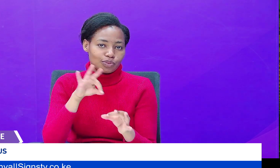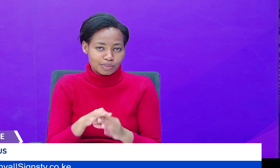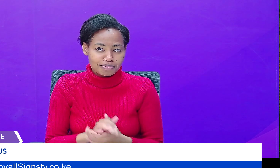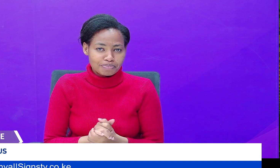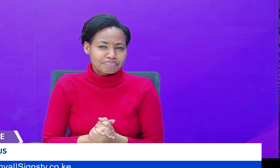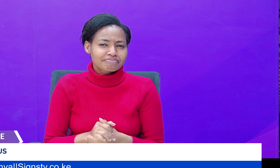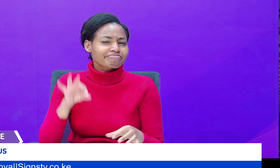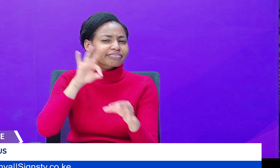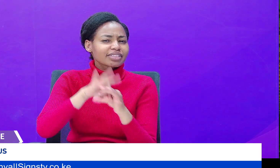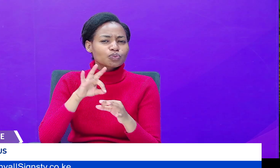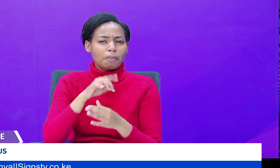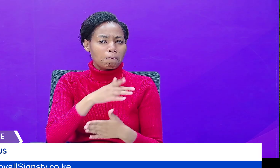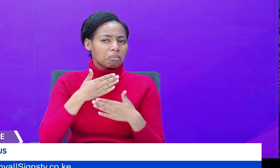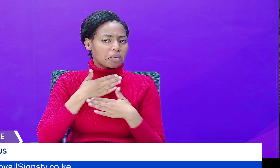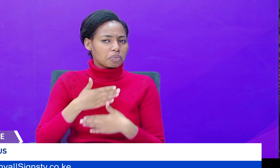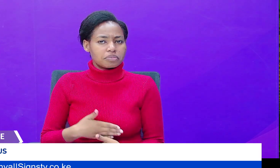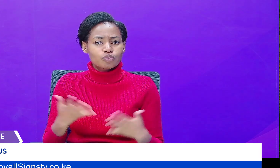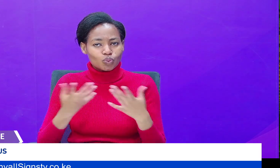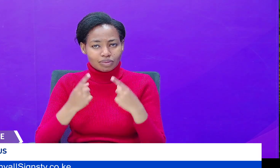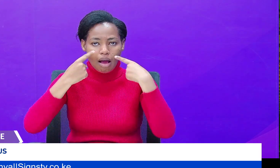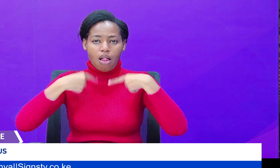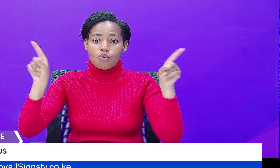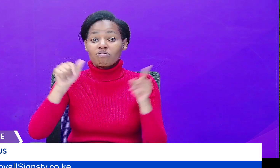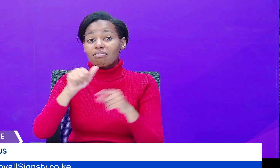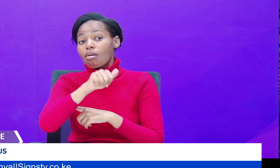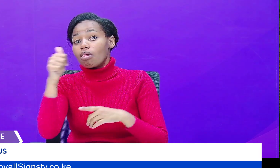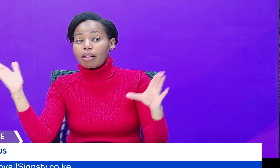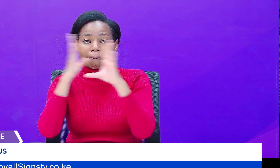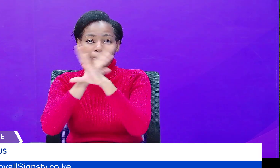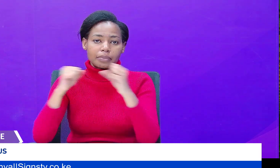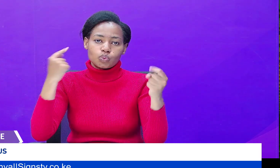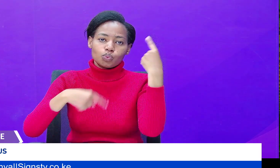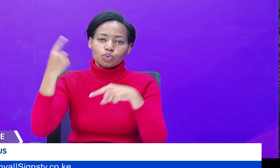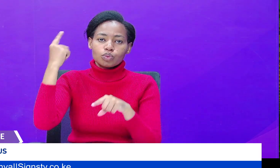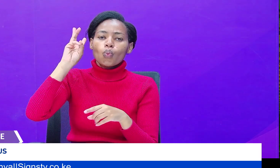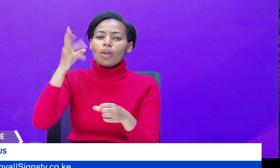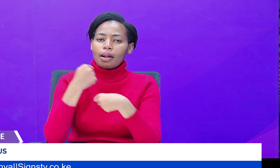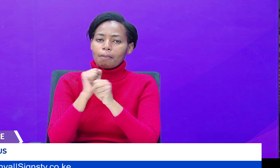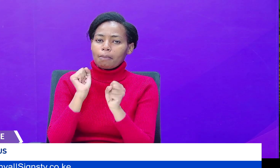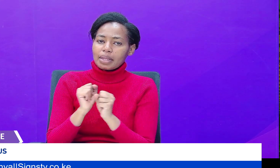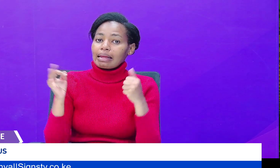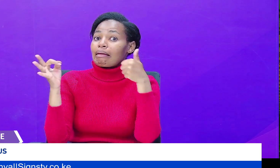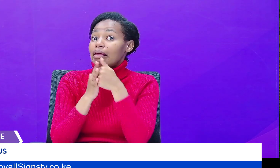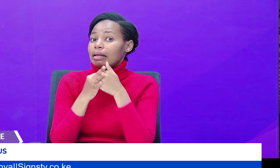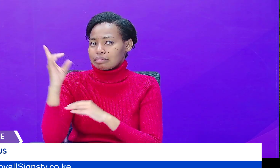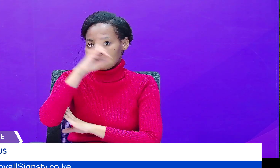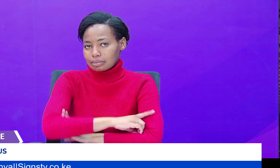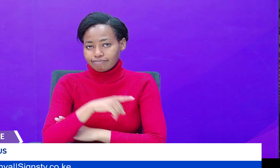According to the electoral body, the declaration of the presidential winner will be made within 8 days of